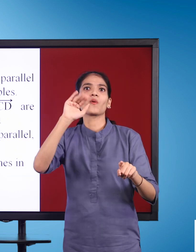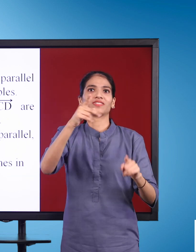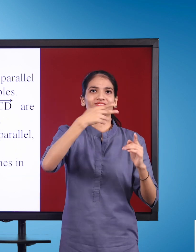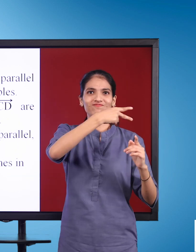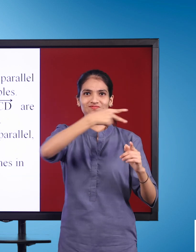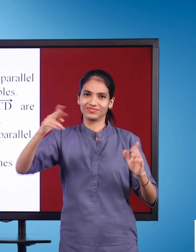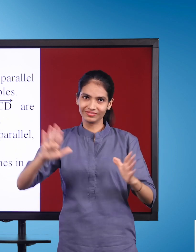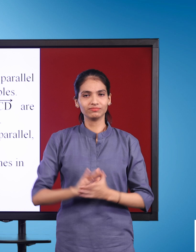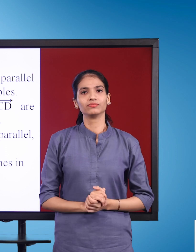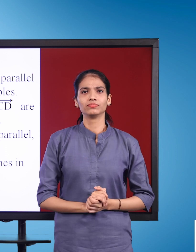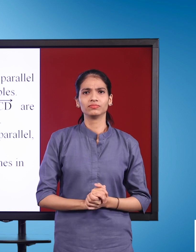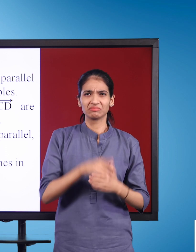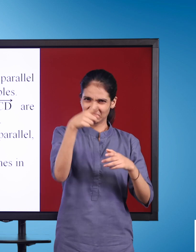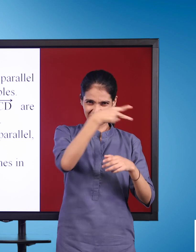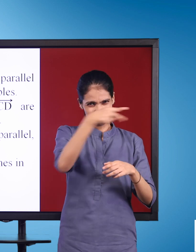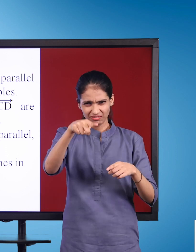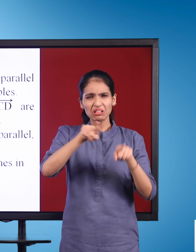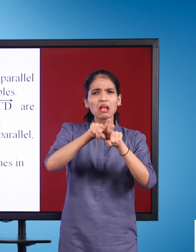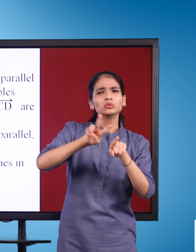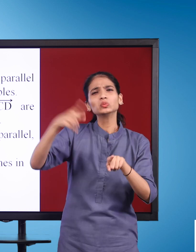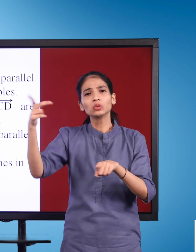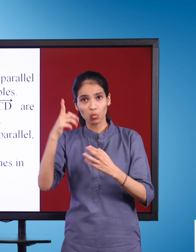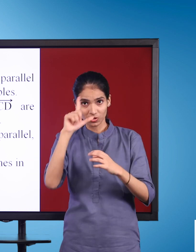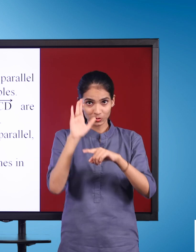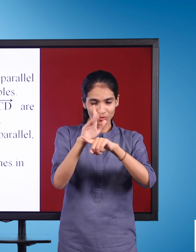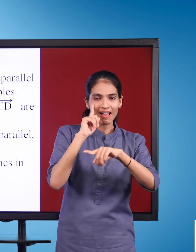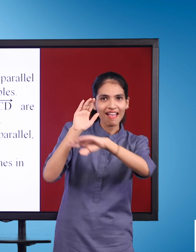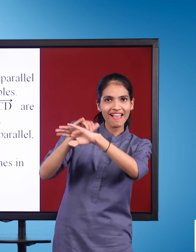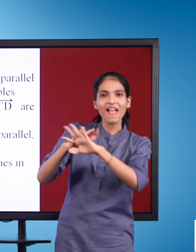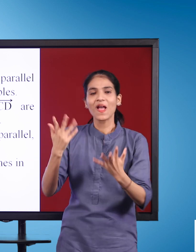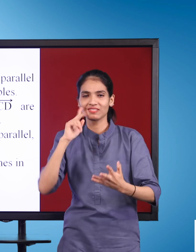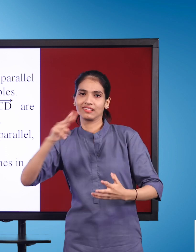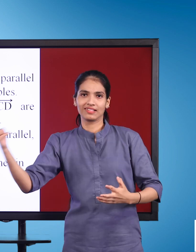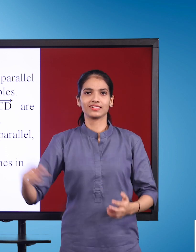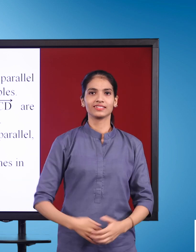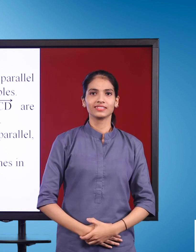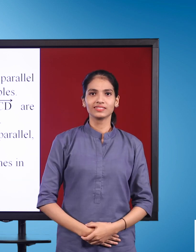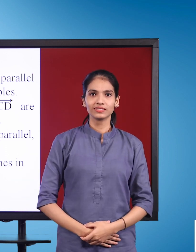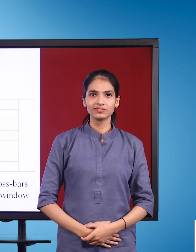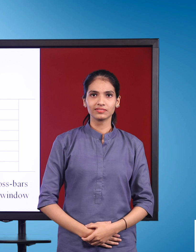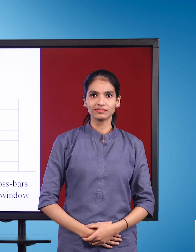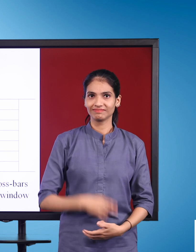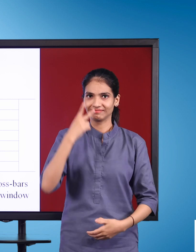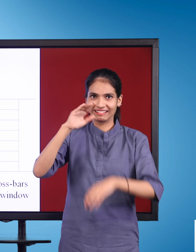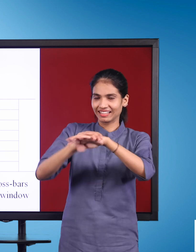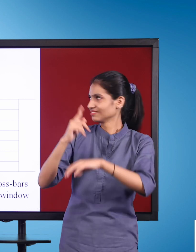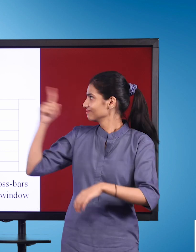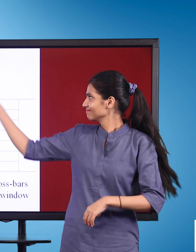lines, L2. Can you identify parallel lines in the following figures? There are three